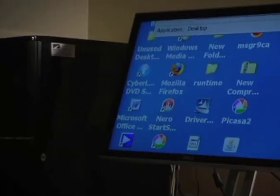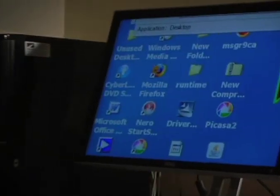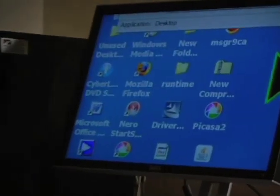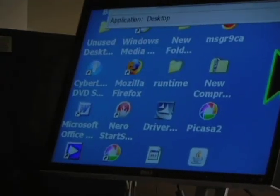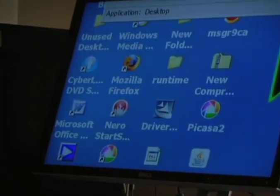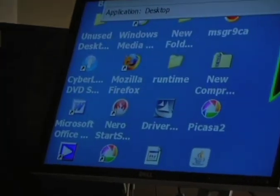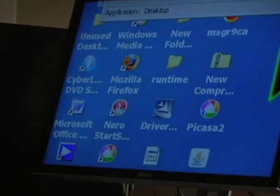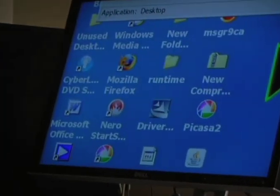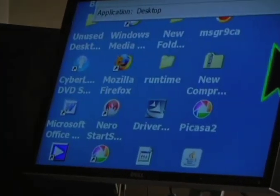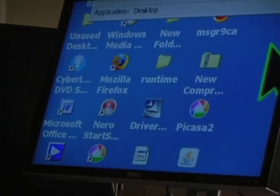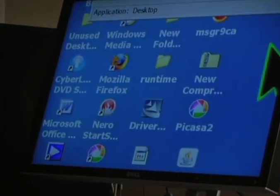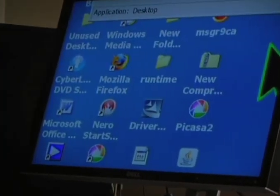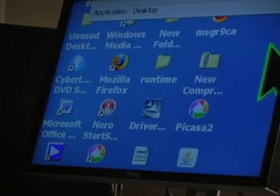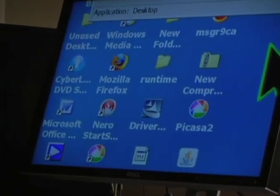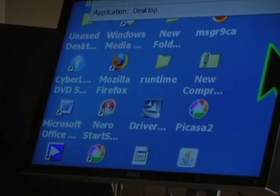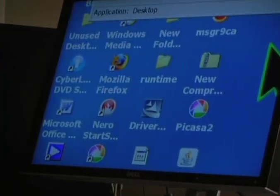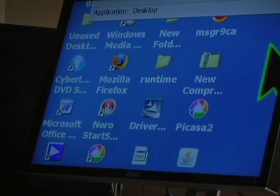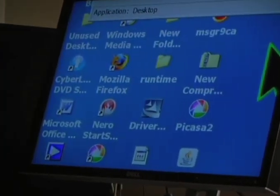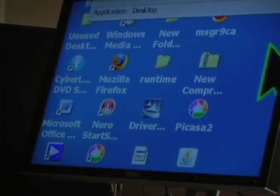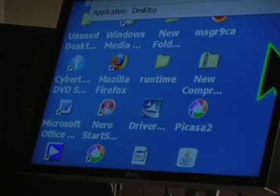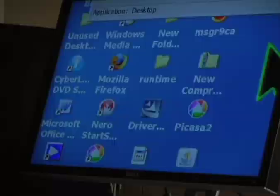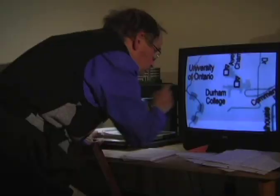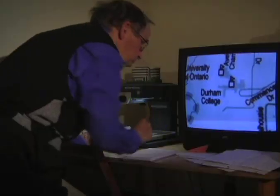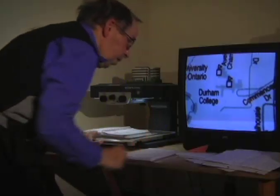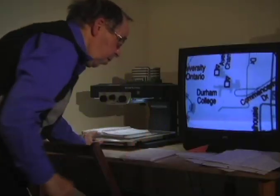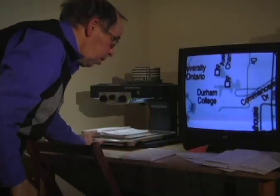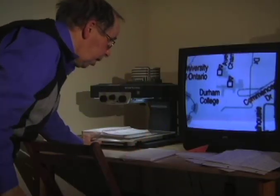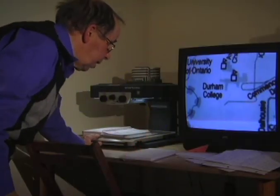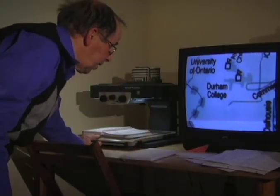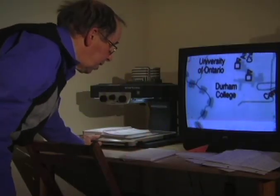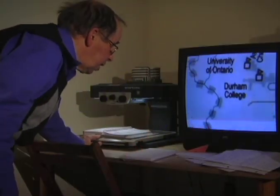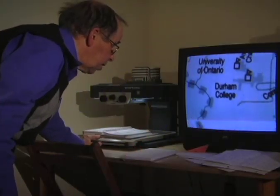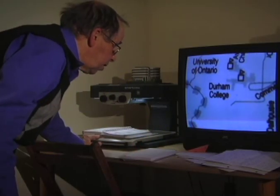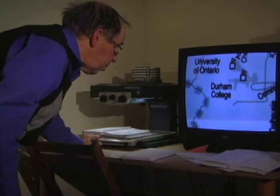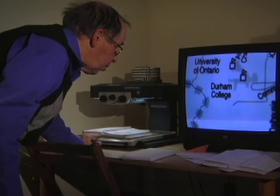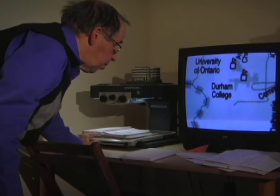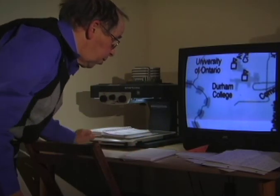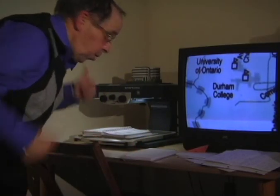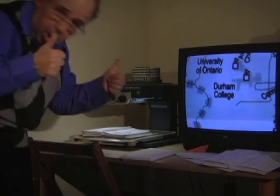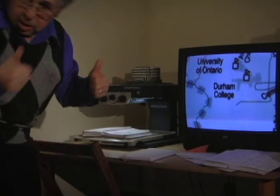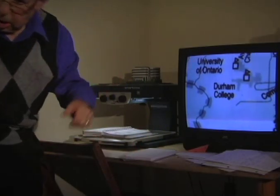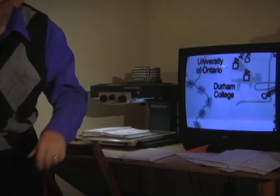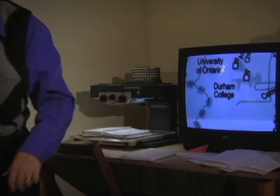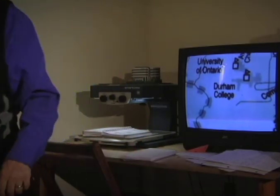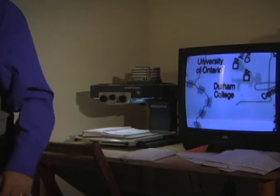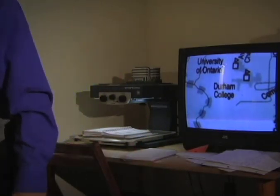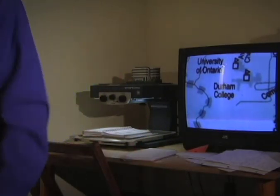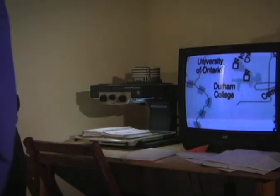with someone who is deafblind is very similar to communicating with someone who speaks a foreign language. There's a